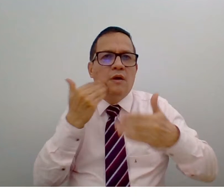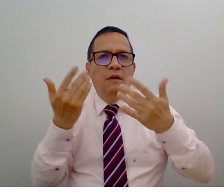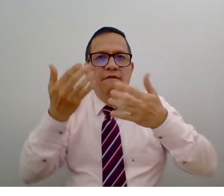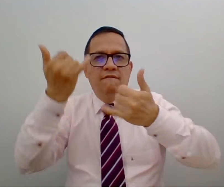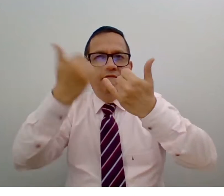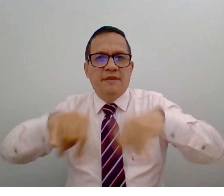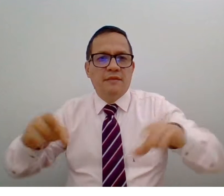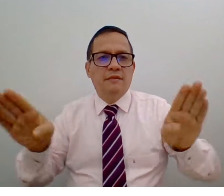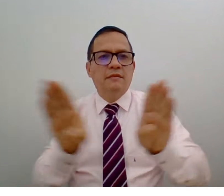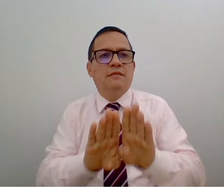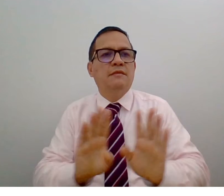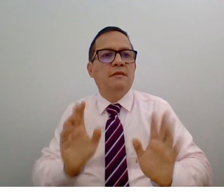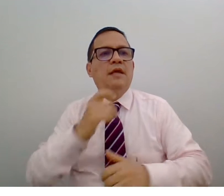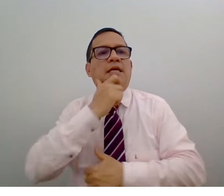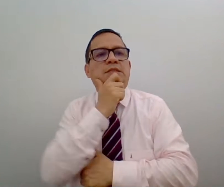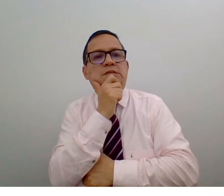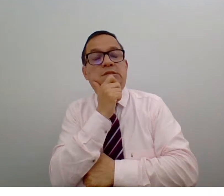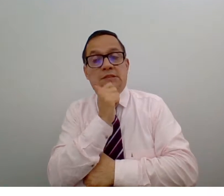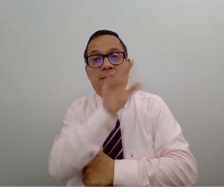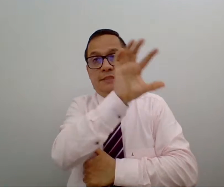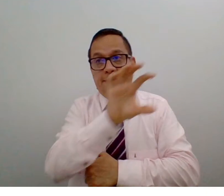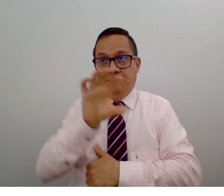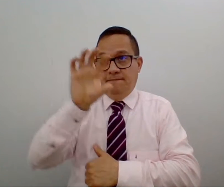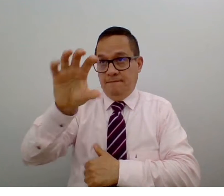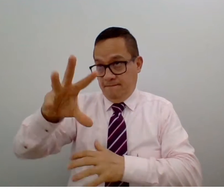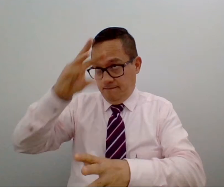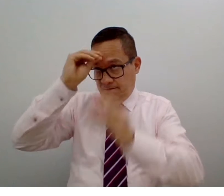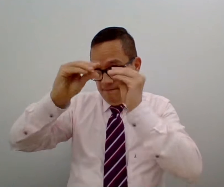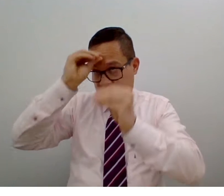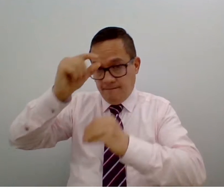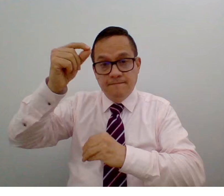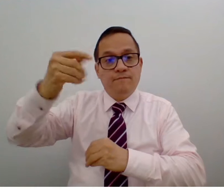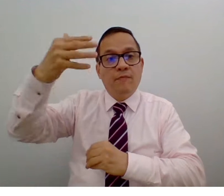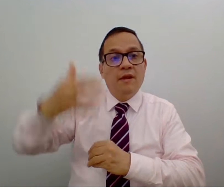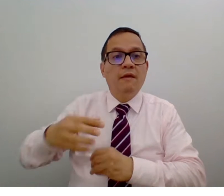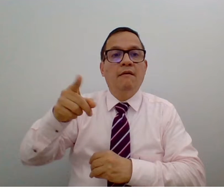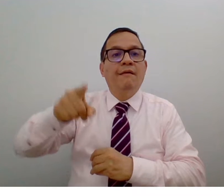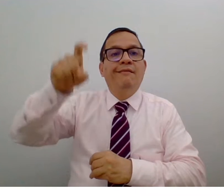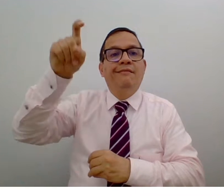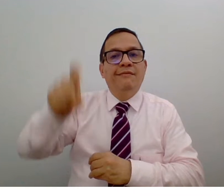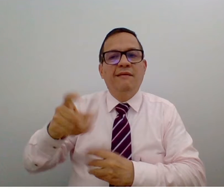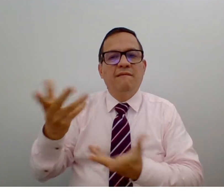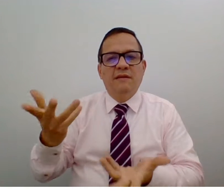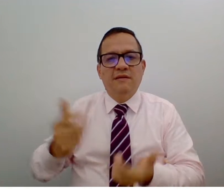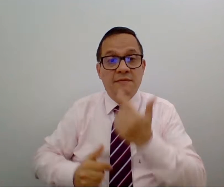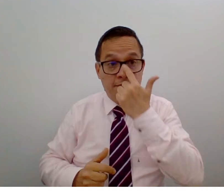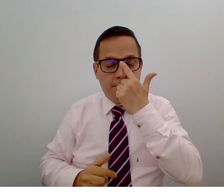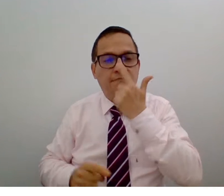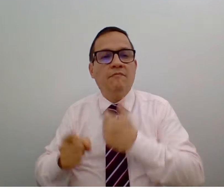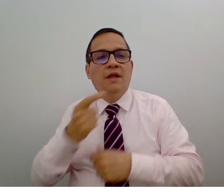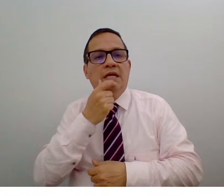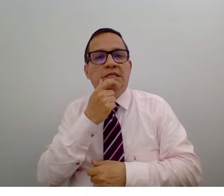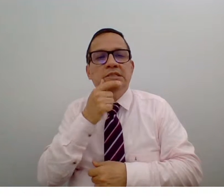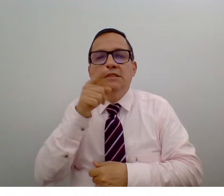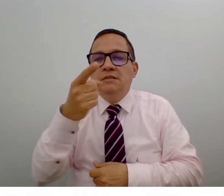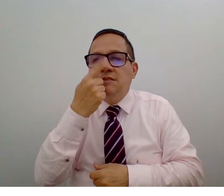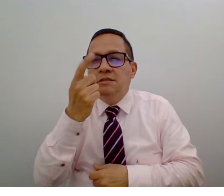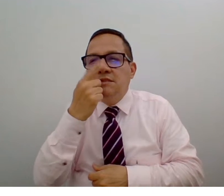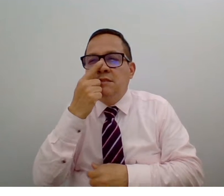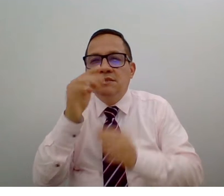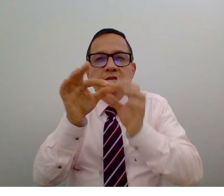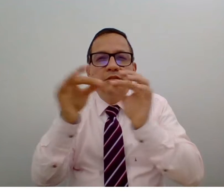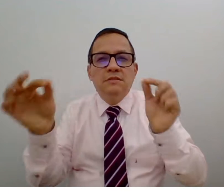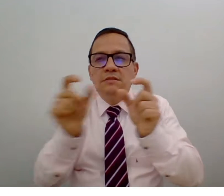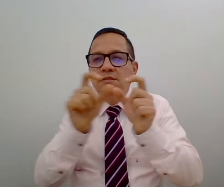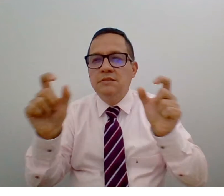activity. In the learning environment, you must go over the grammar topics